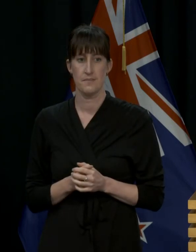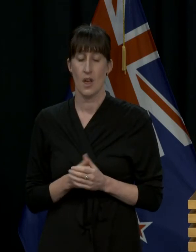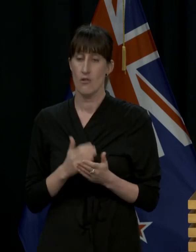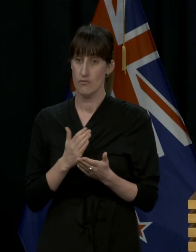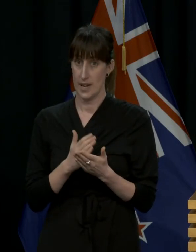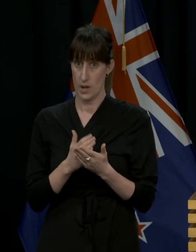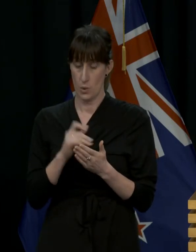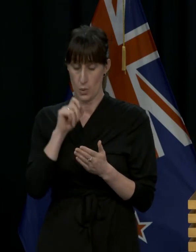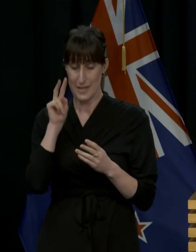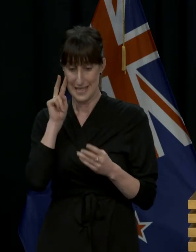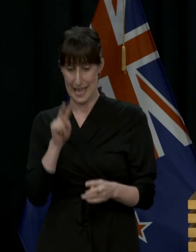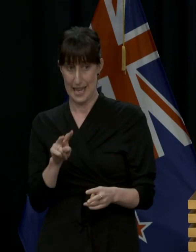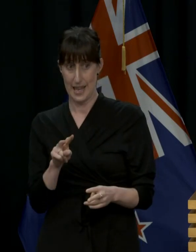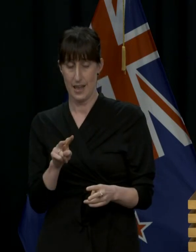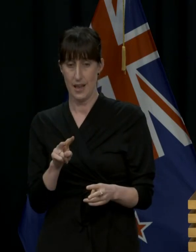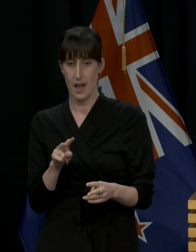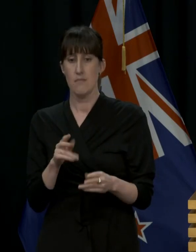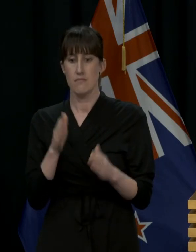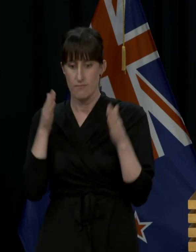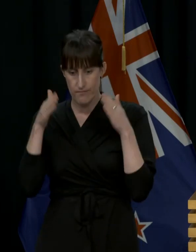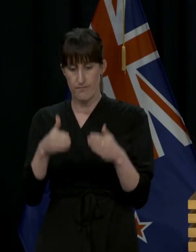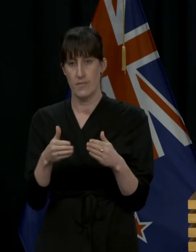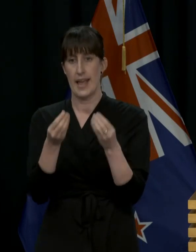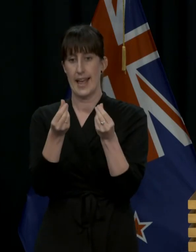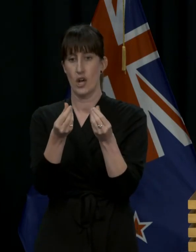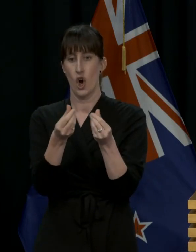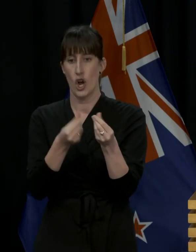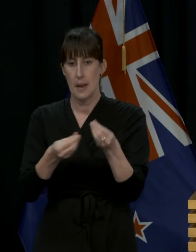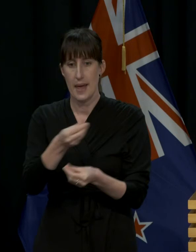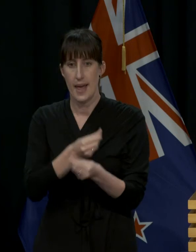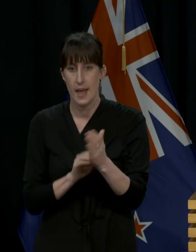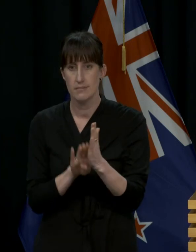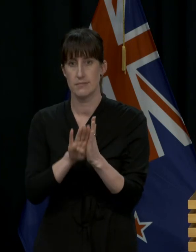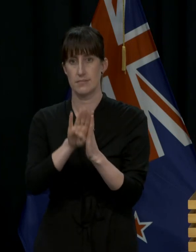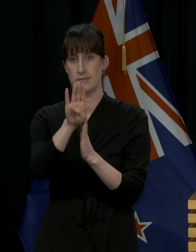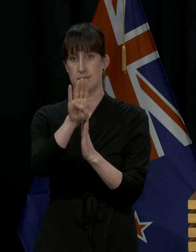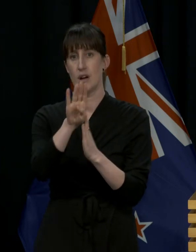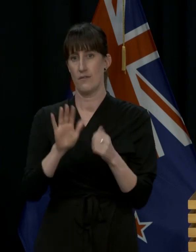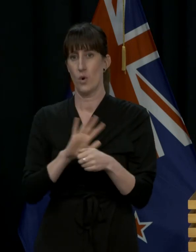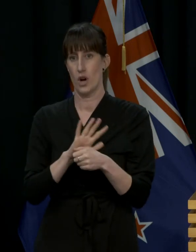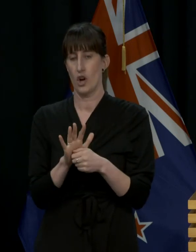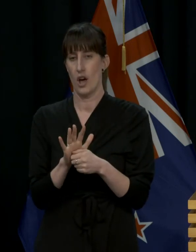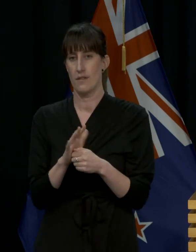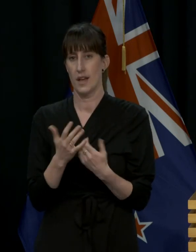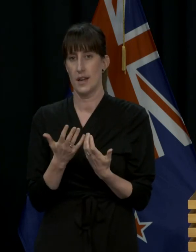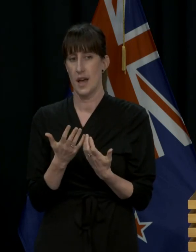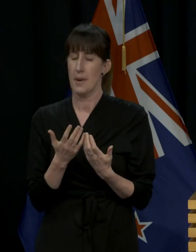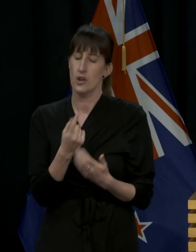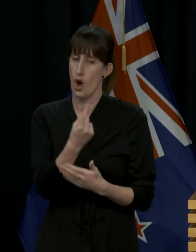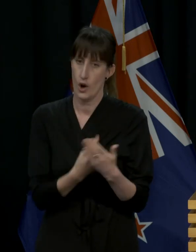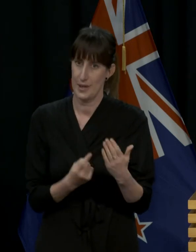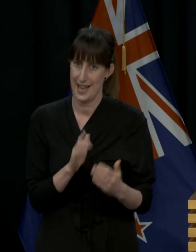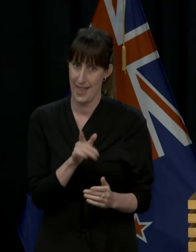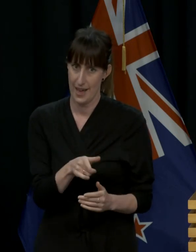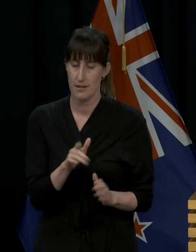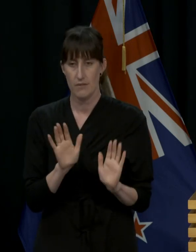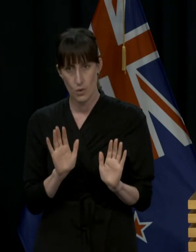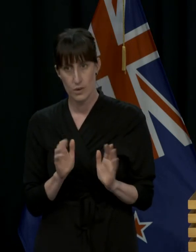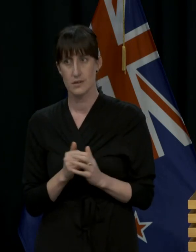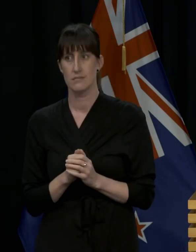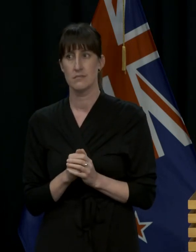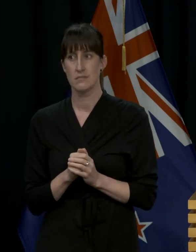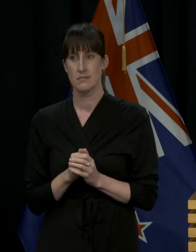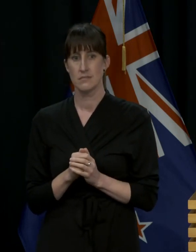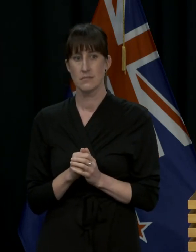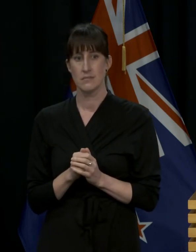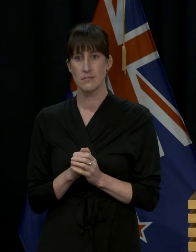those immediate economic recovery needs in our COVID response, but it won't be singularly focused on that. Of course, if people are